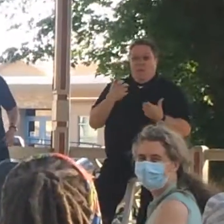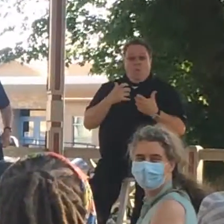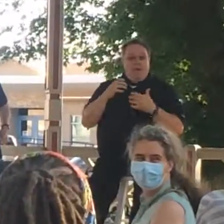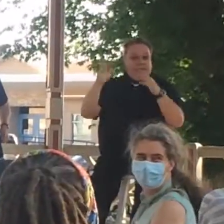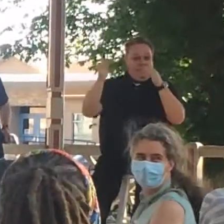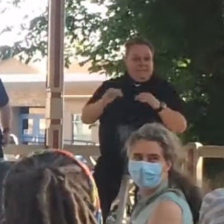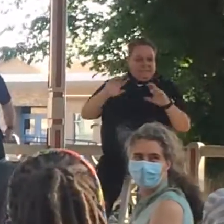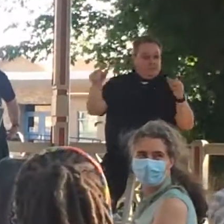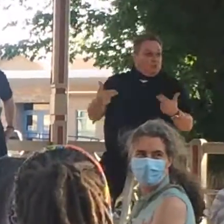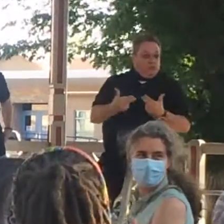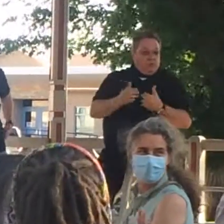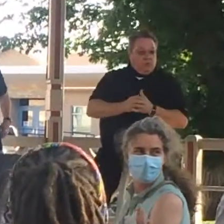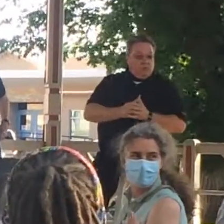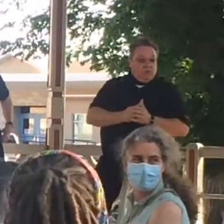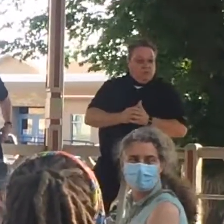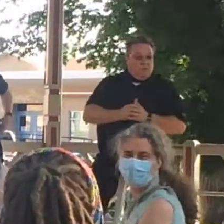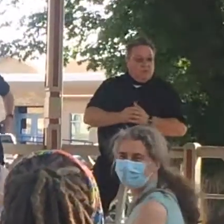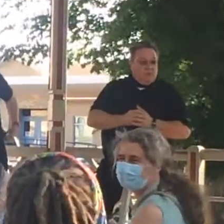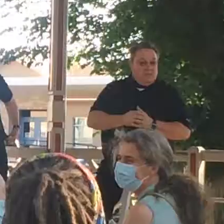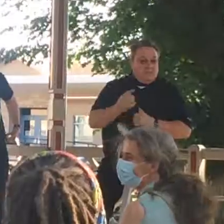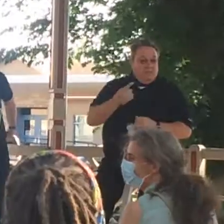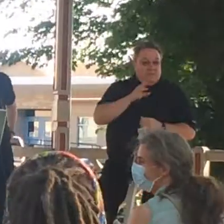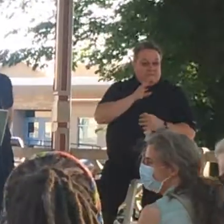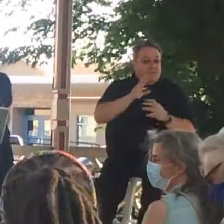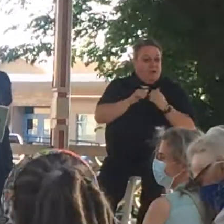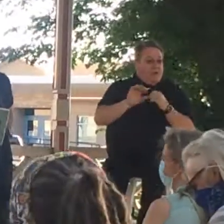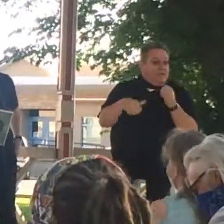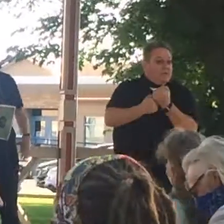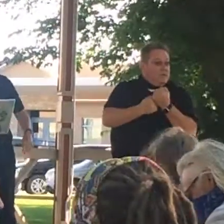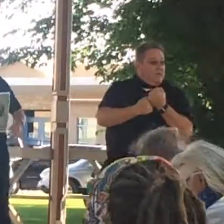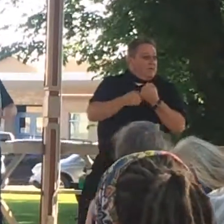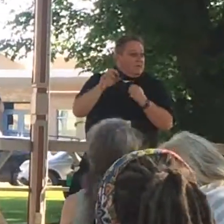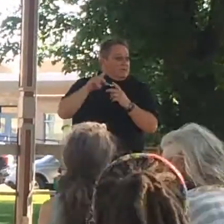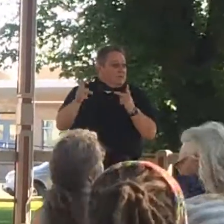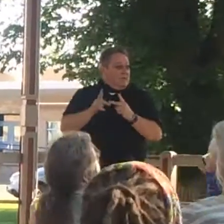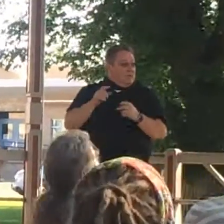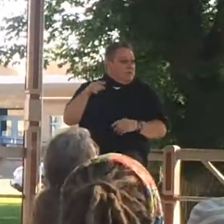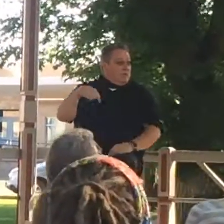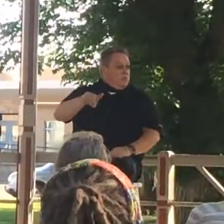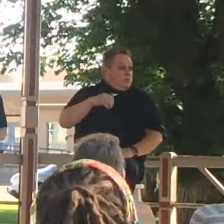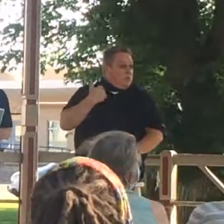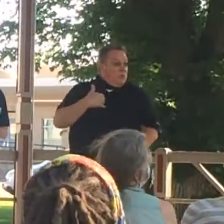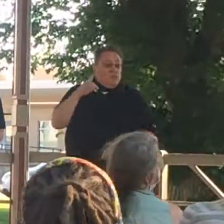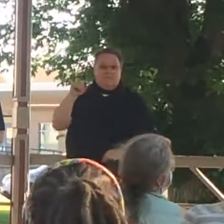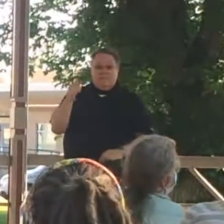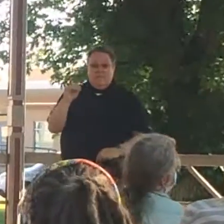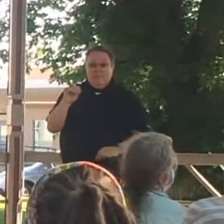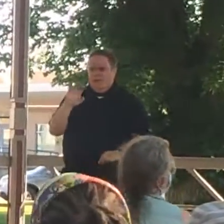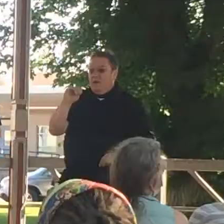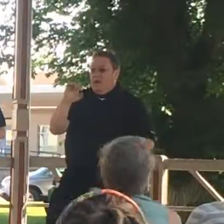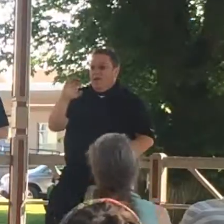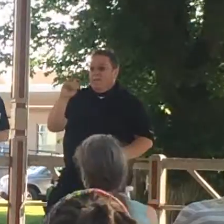next introduce someone who's going to speak on behalf of the SPOT youth team. Makani